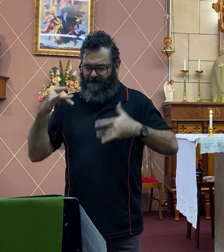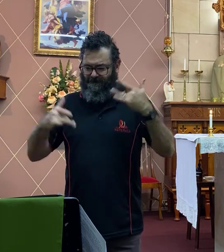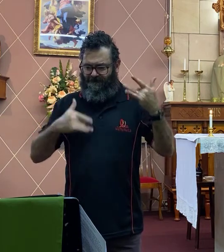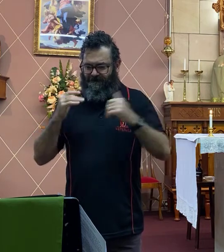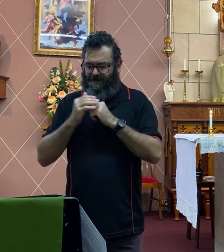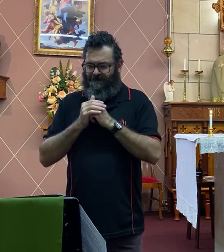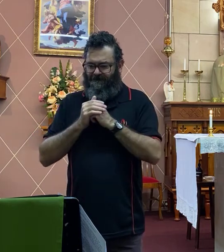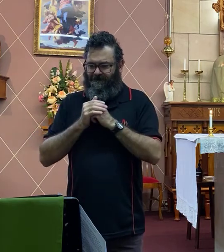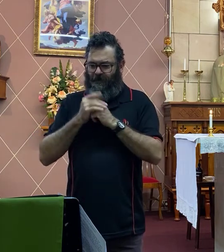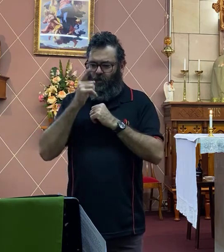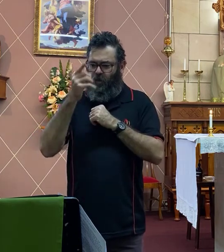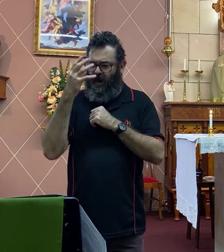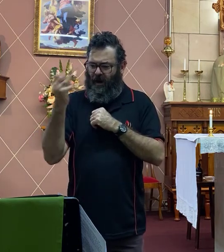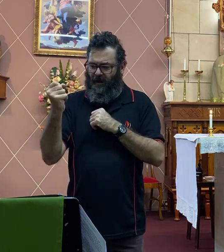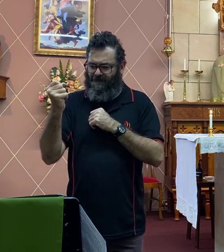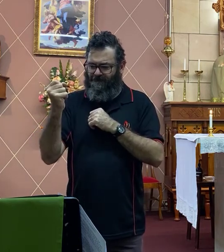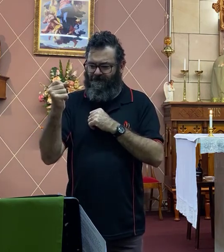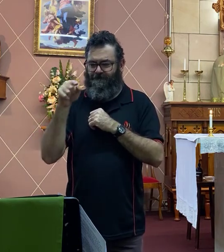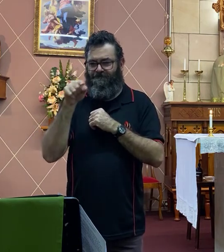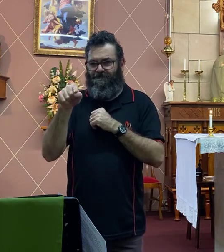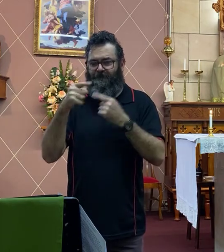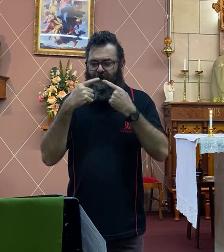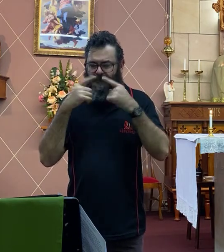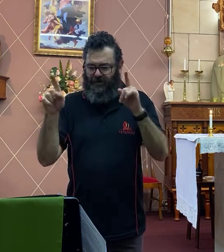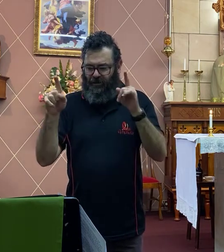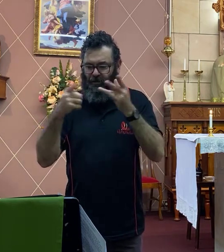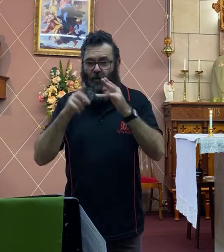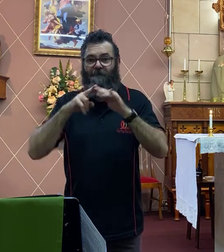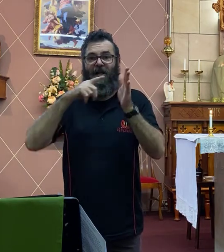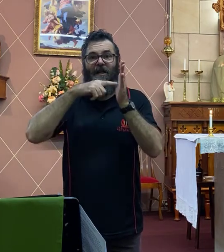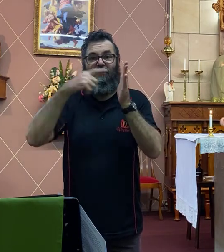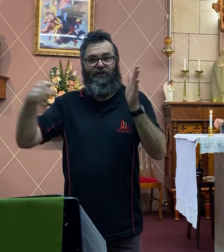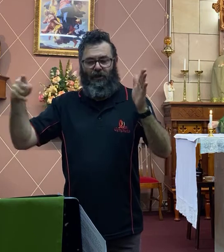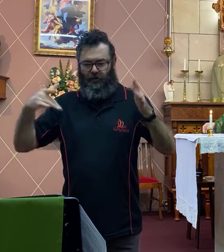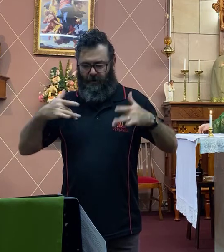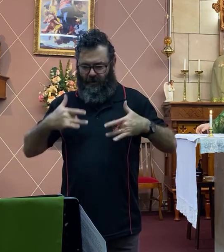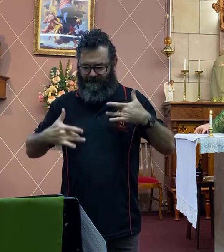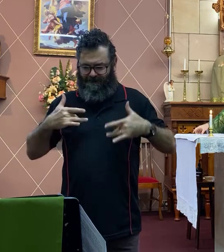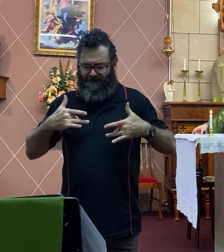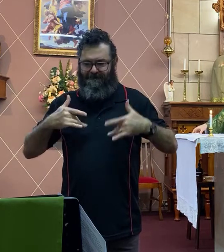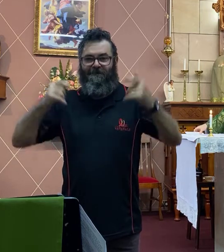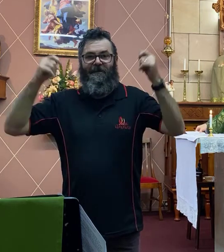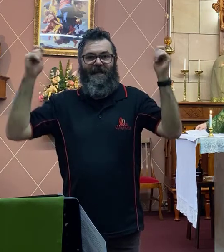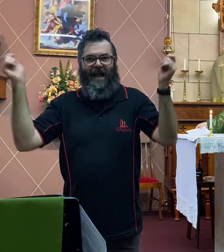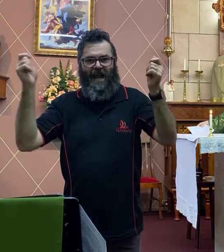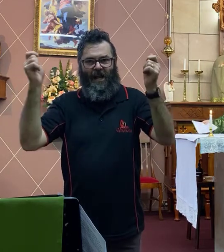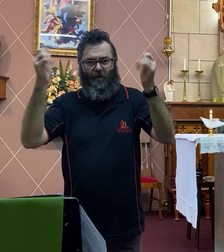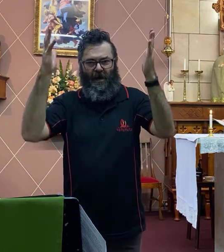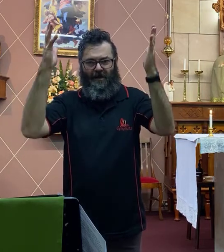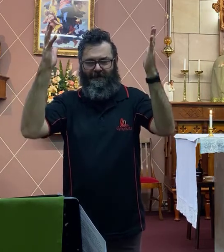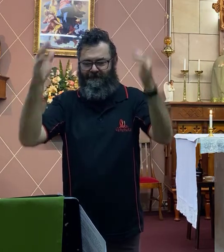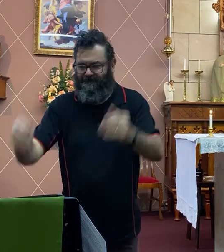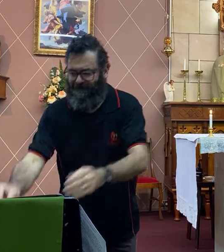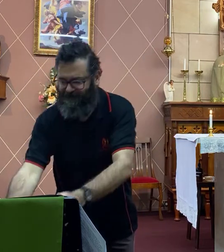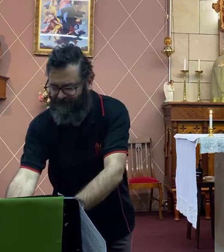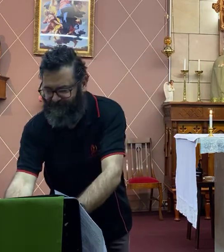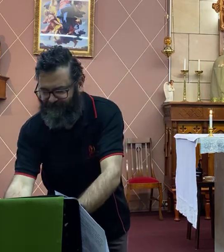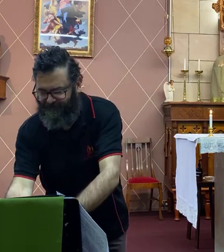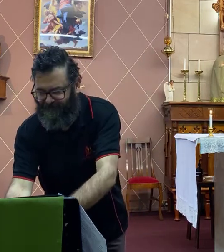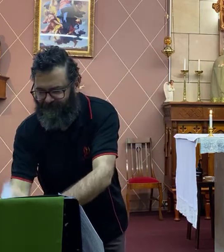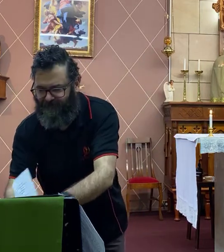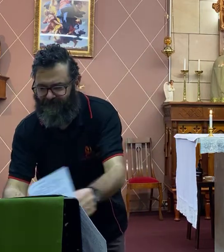life. You have the message of eternal life. Alleluia.